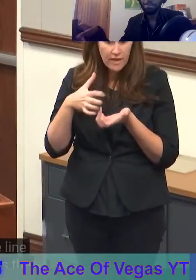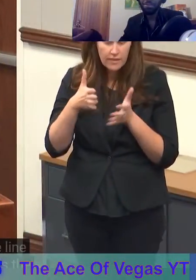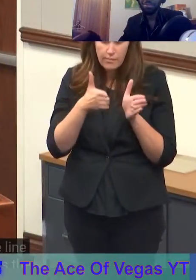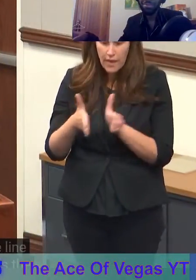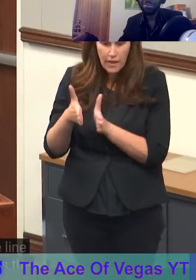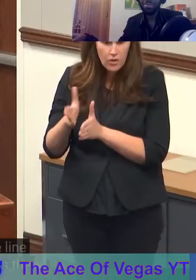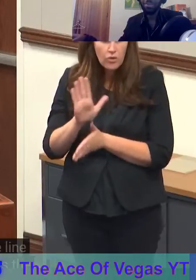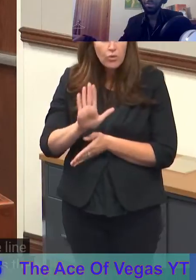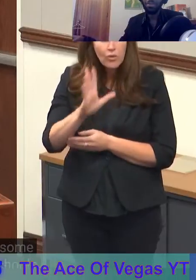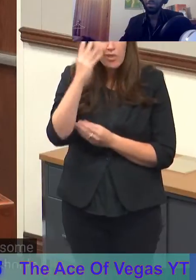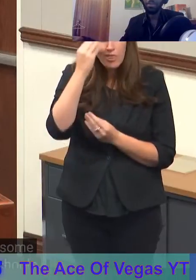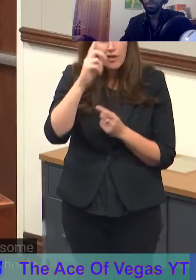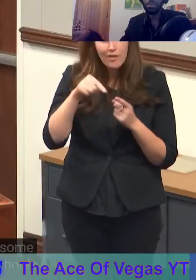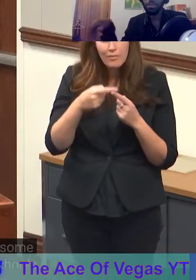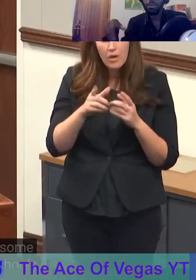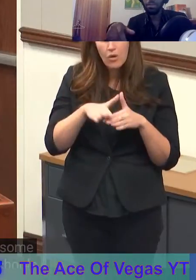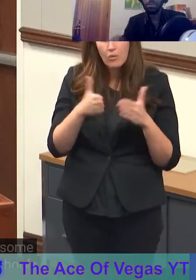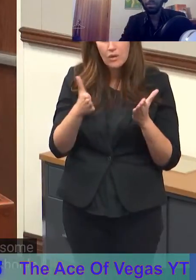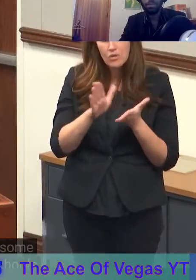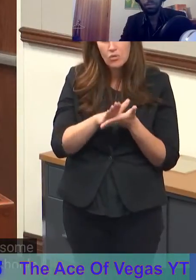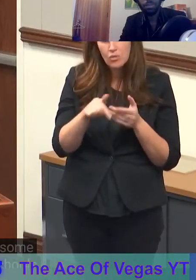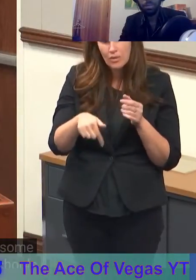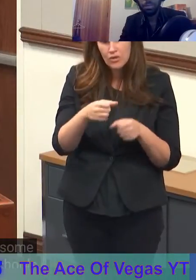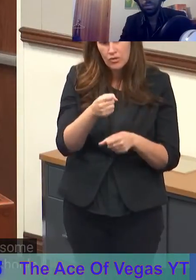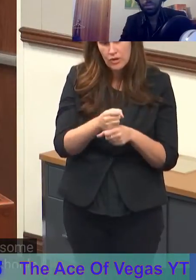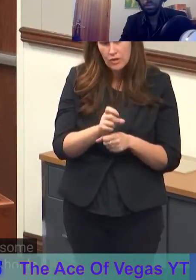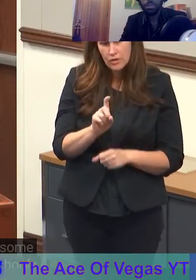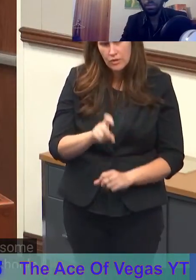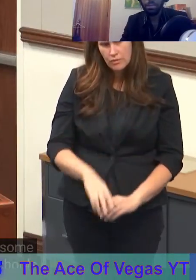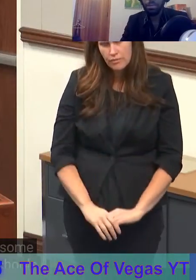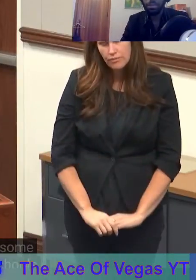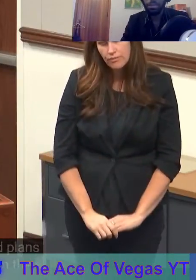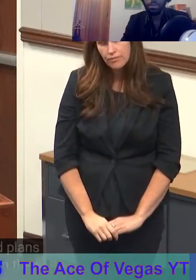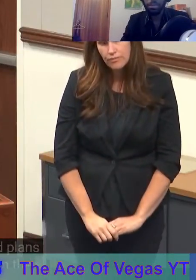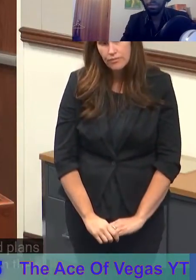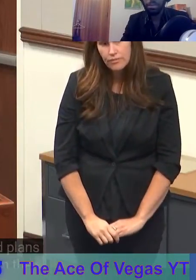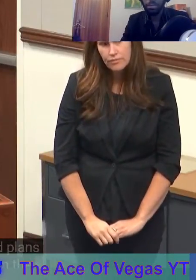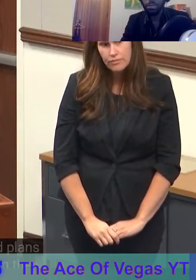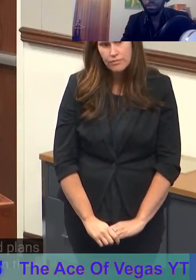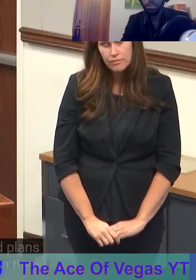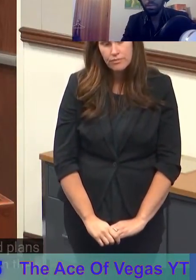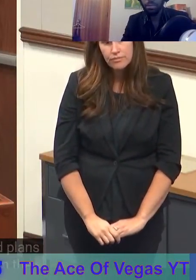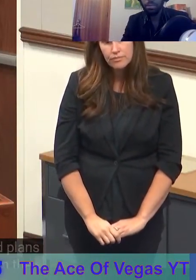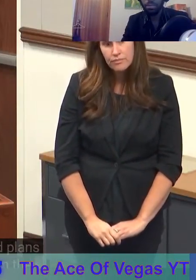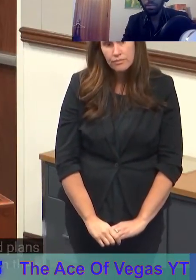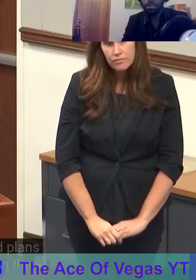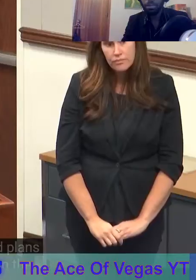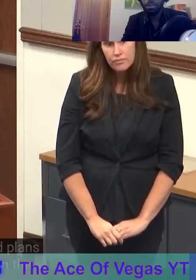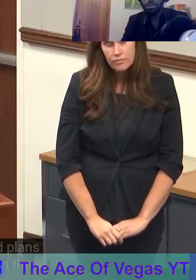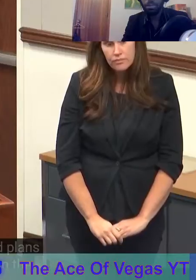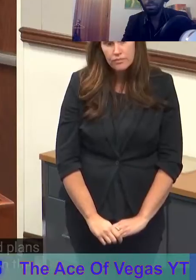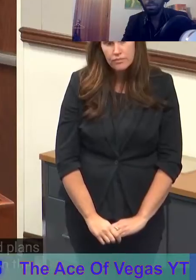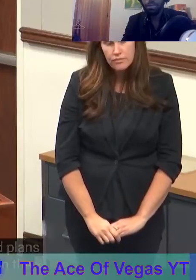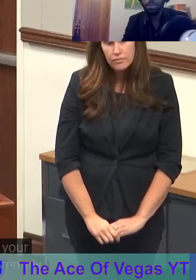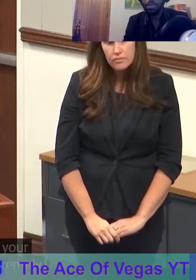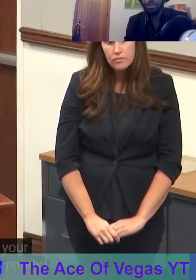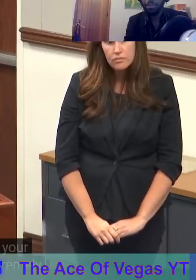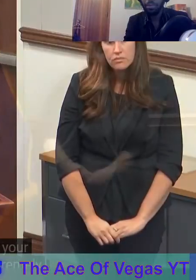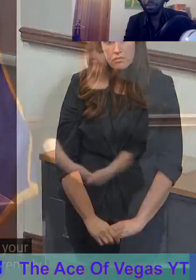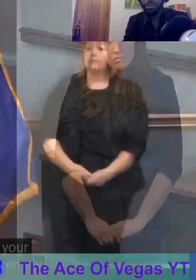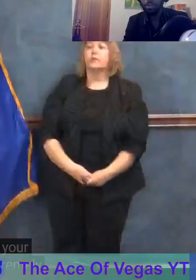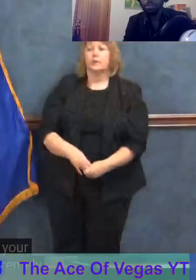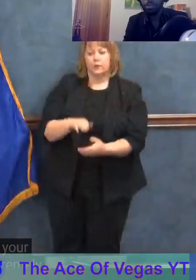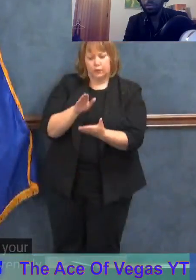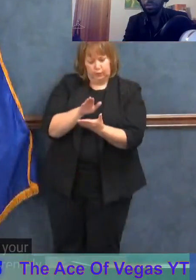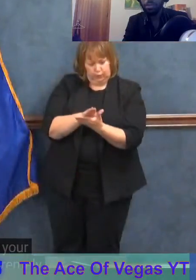plans. What are your thoughts on the coming school year and your preference? Schools are extremely important to me. Obviously, our kids